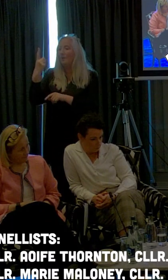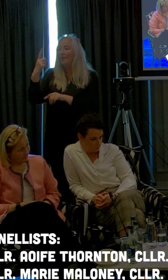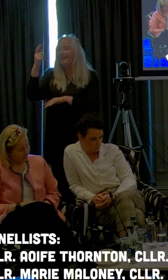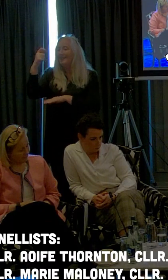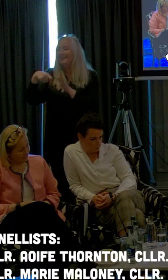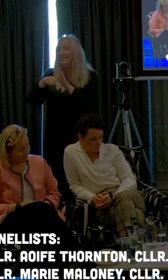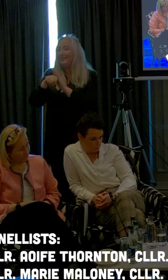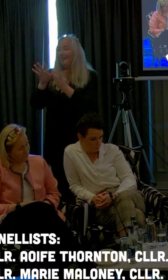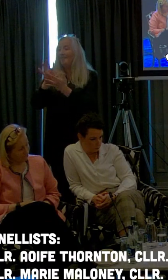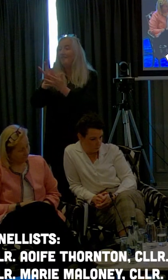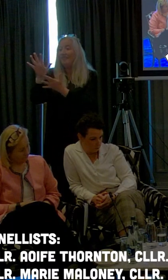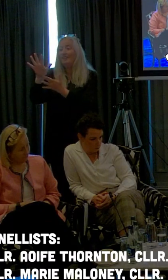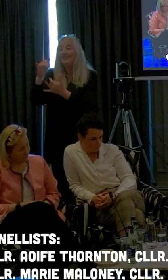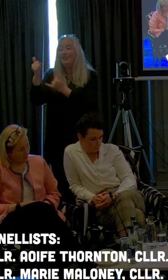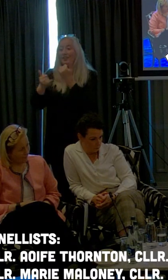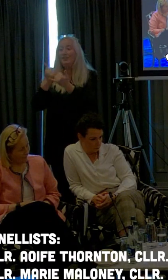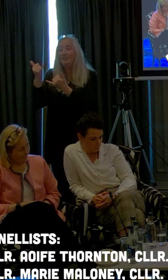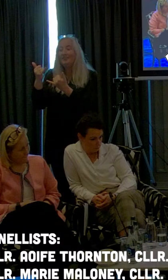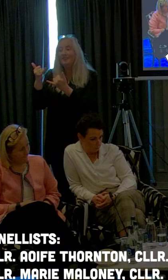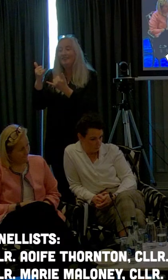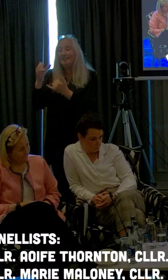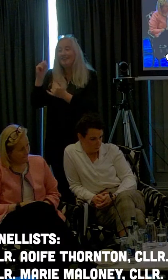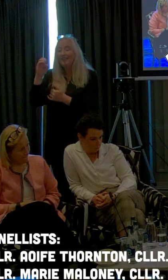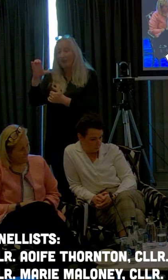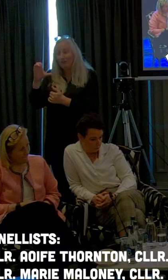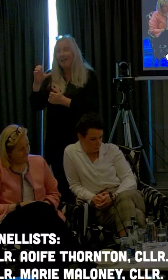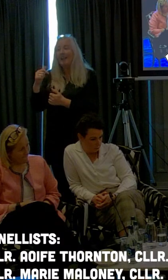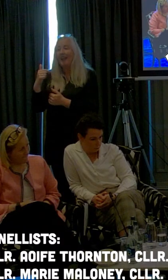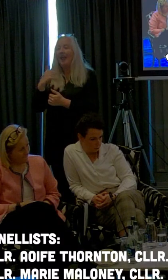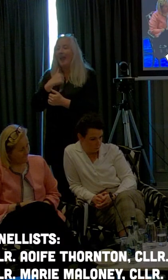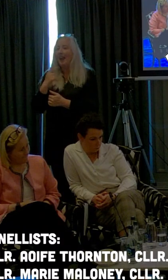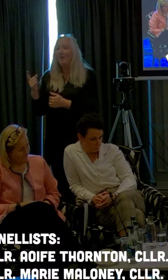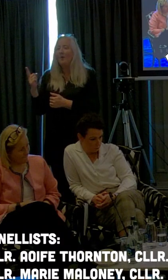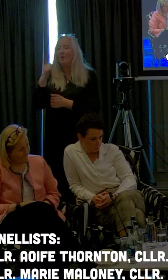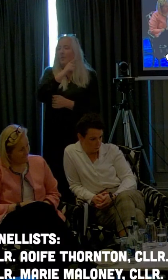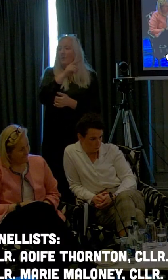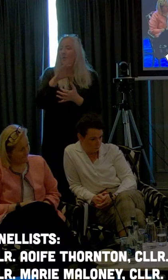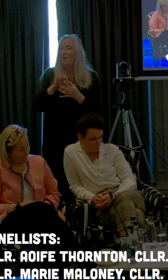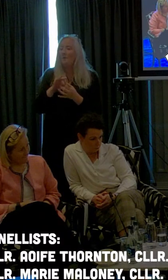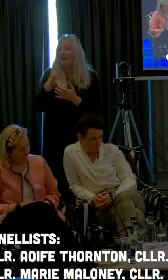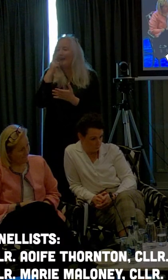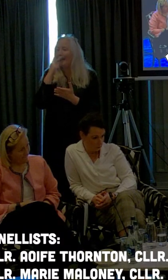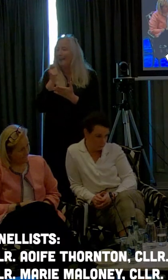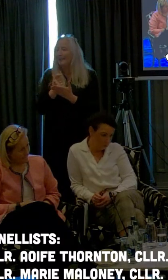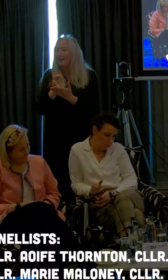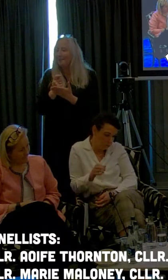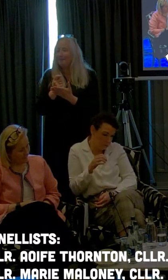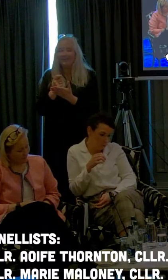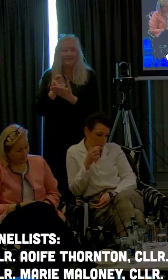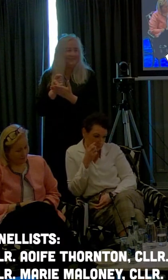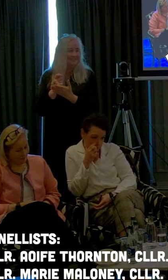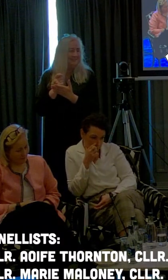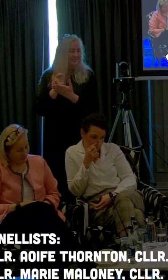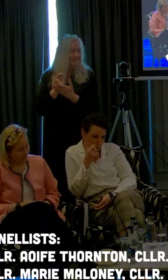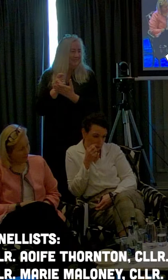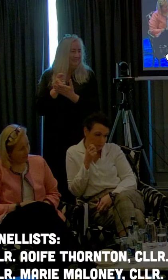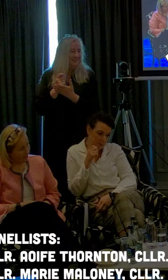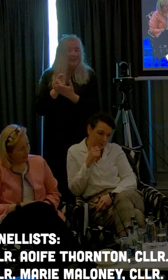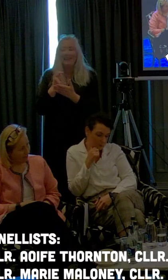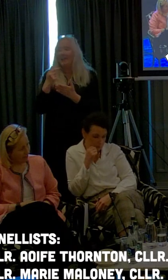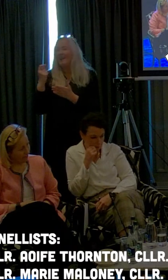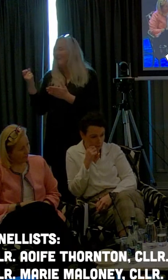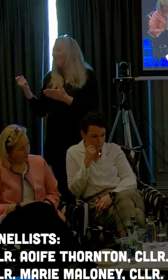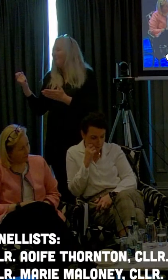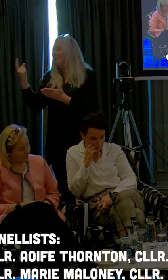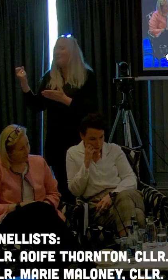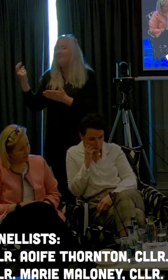for 15 years. And I used to be able to go home at night, and as I said before, bar an odd meeting, and I'd be